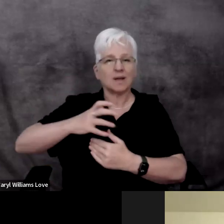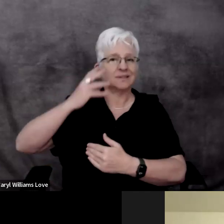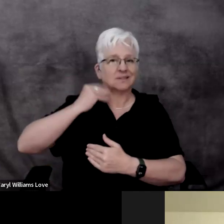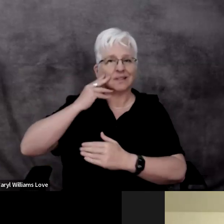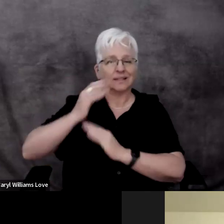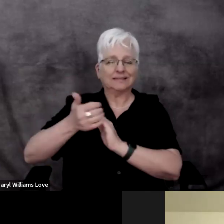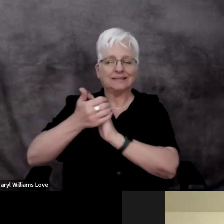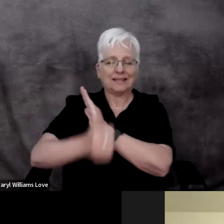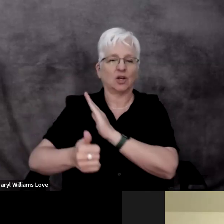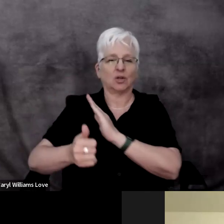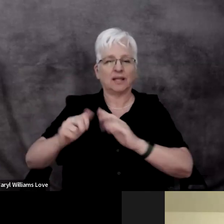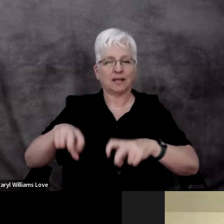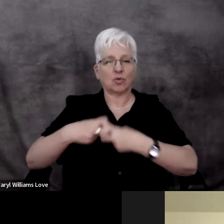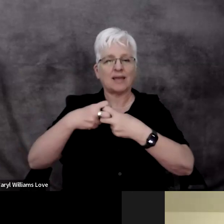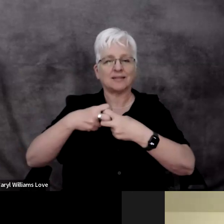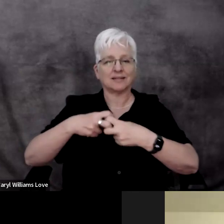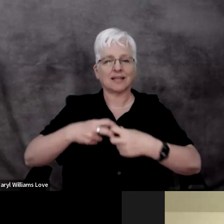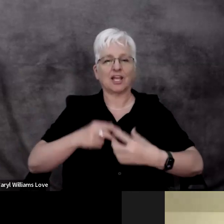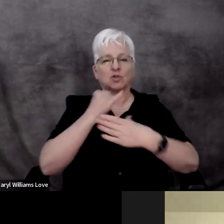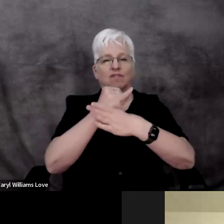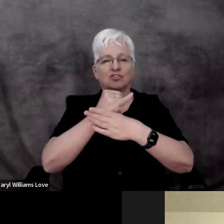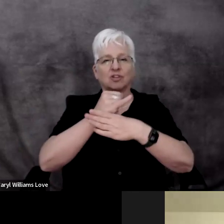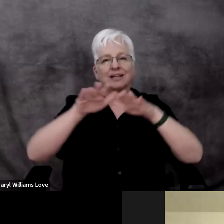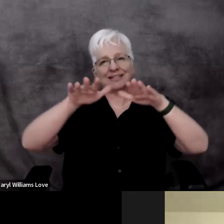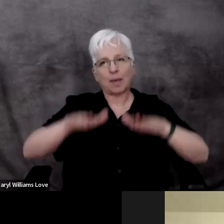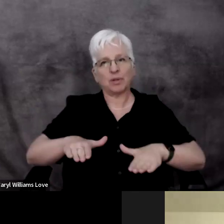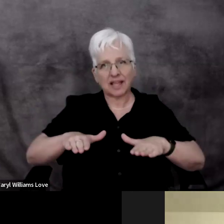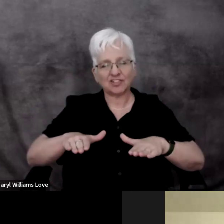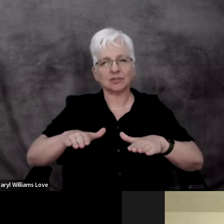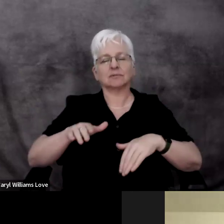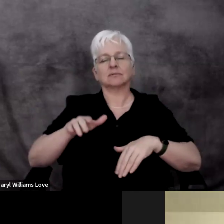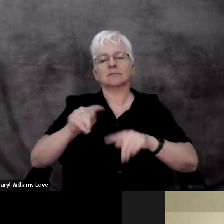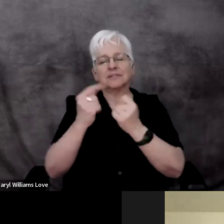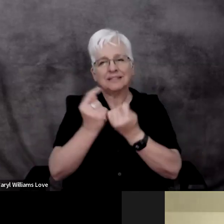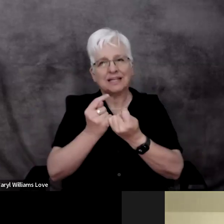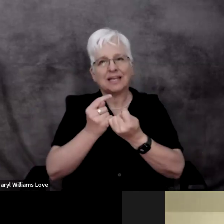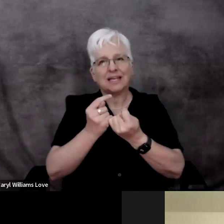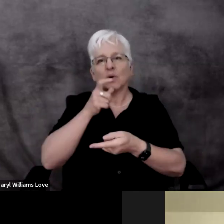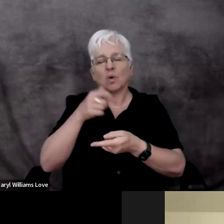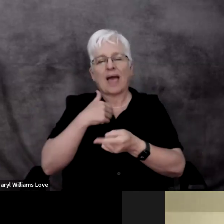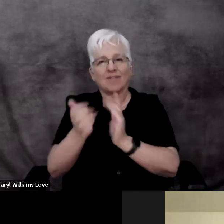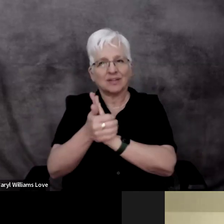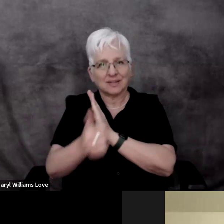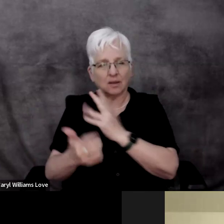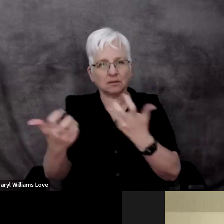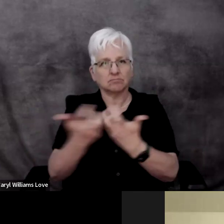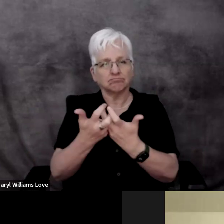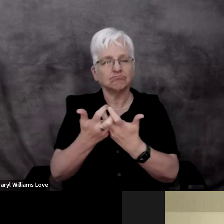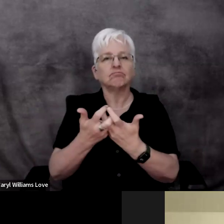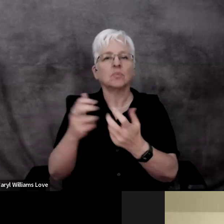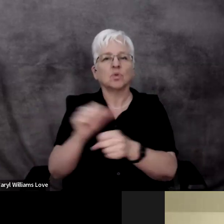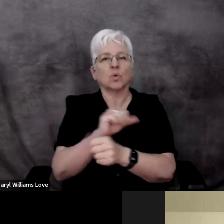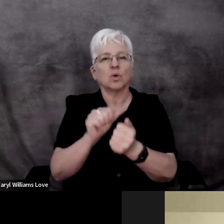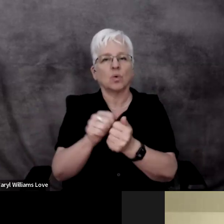and stabilization, team members, and with skills, working with people